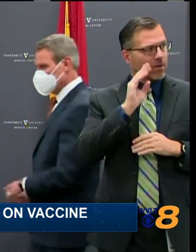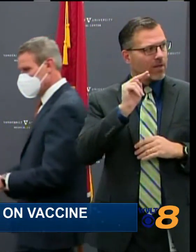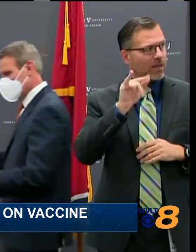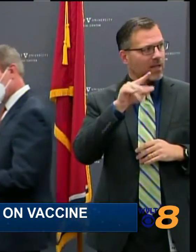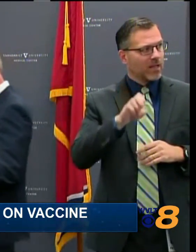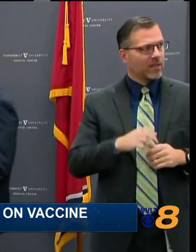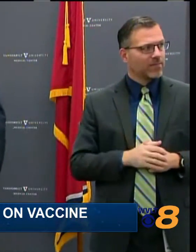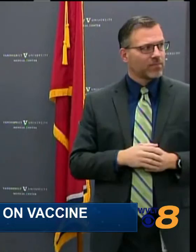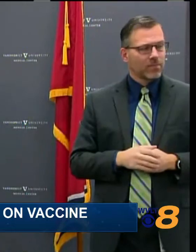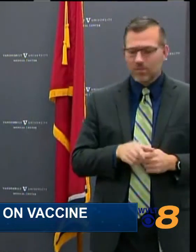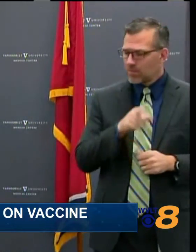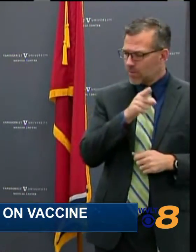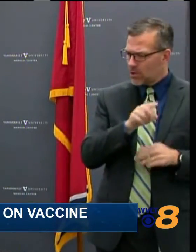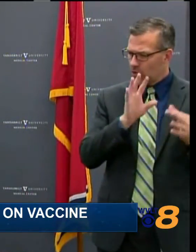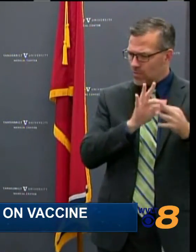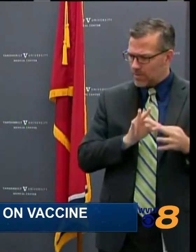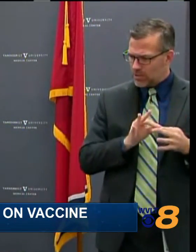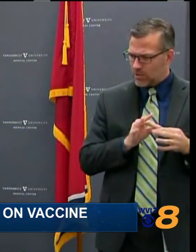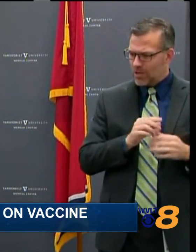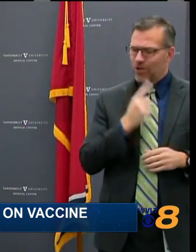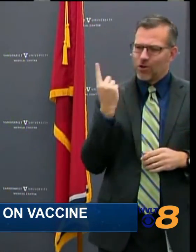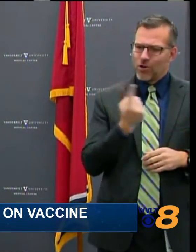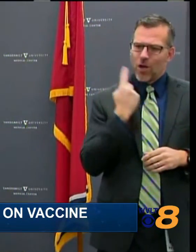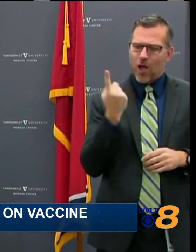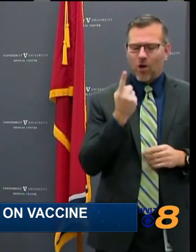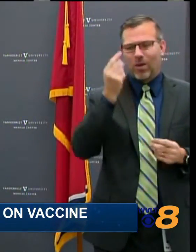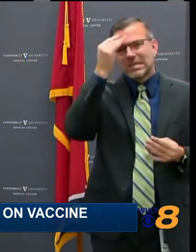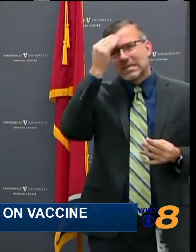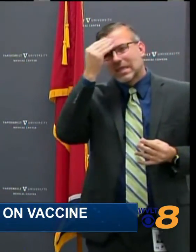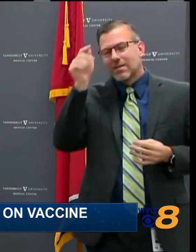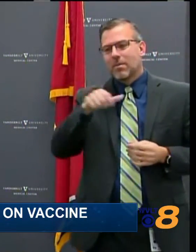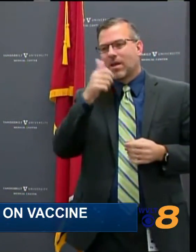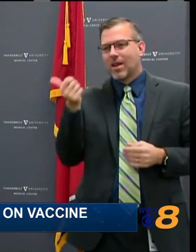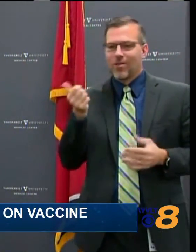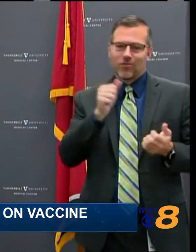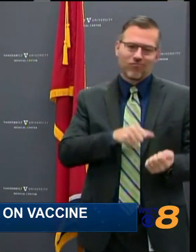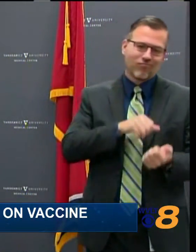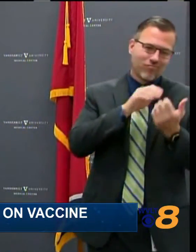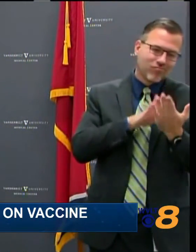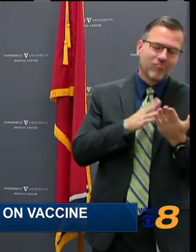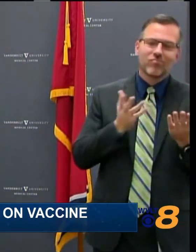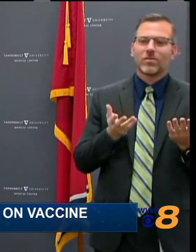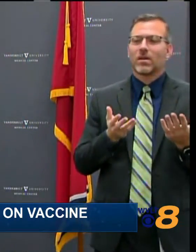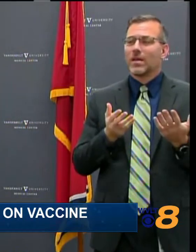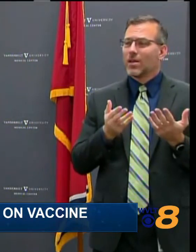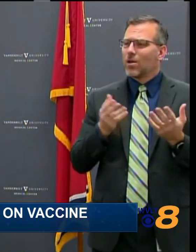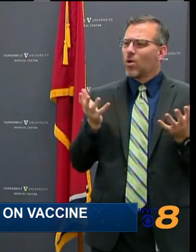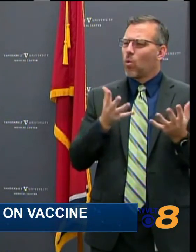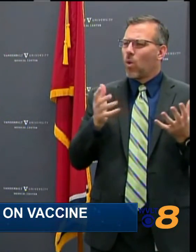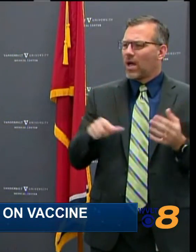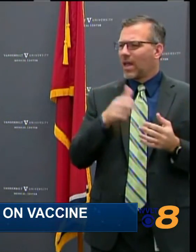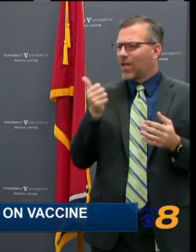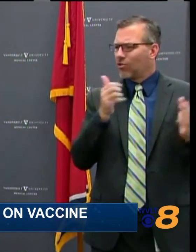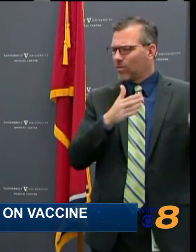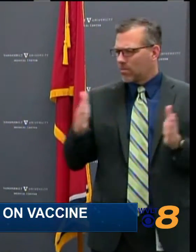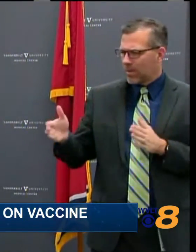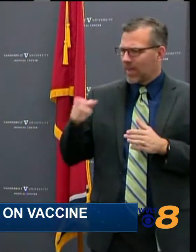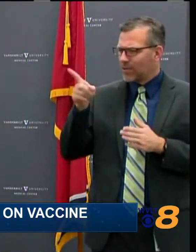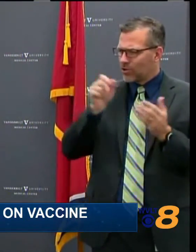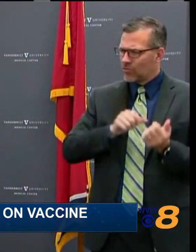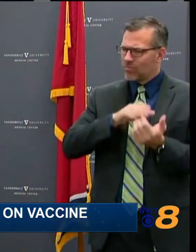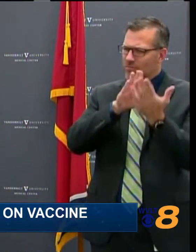Natalie. You mentioned earlier that you're always considering other strategies and tactics. So can you share what those are and why you